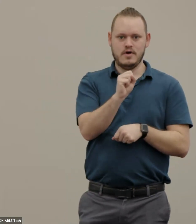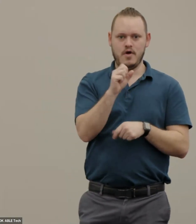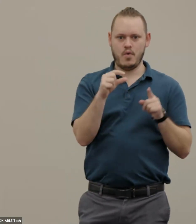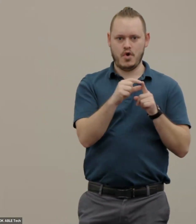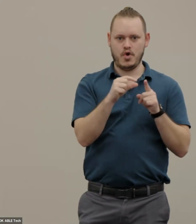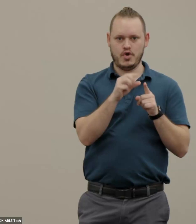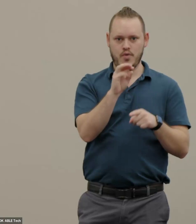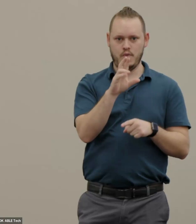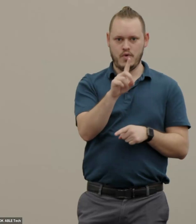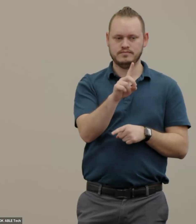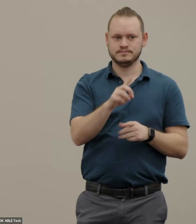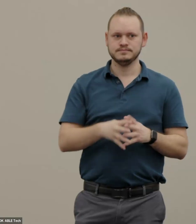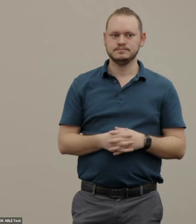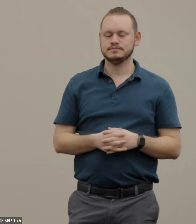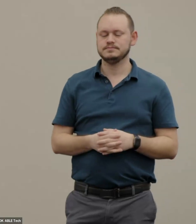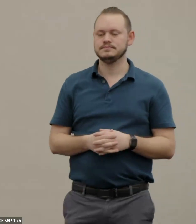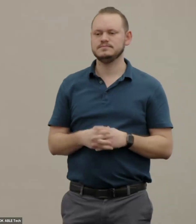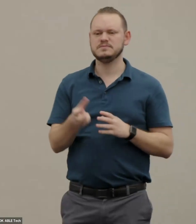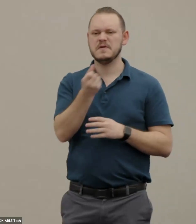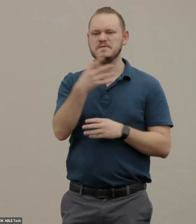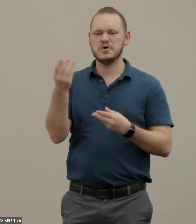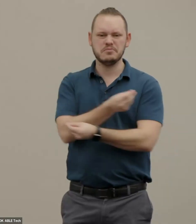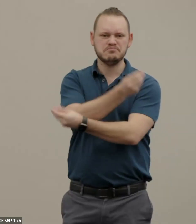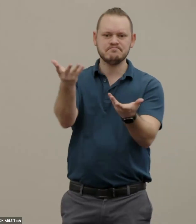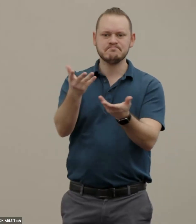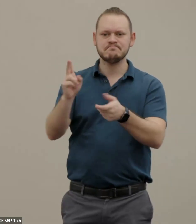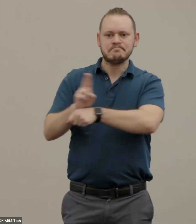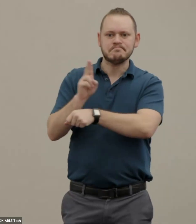And I wanted to give you guys a couple of useful resources.